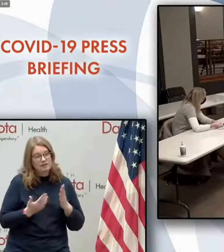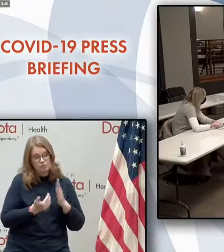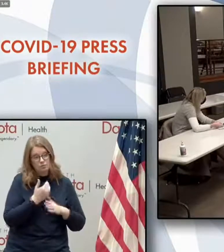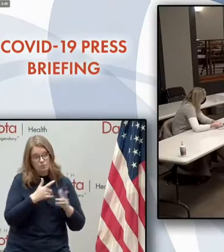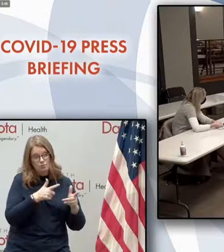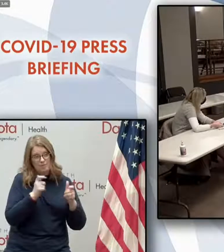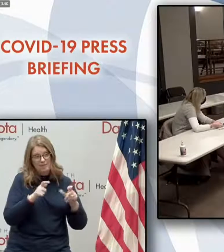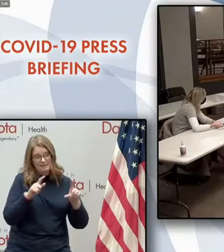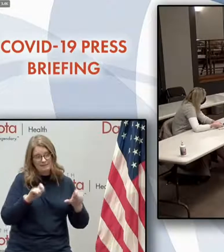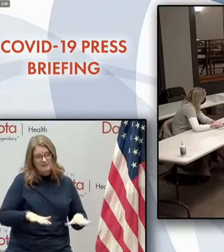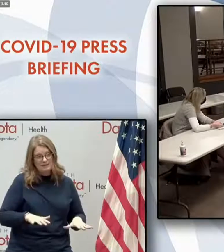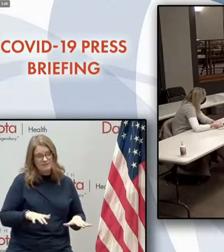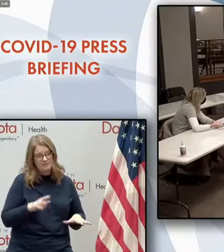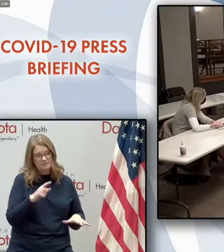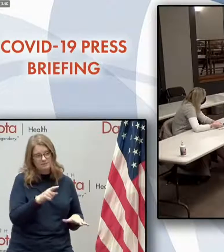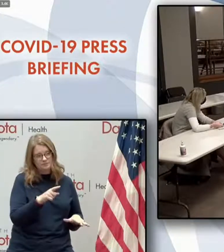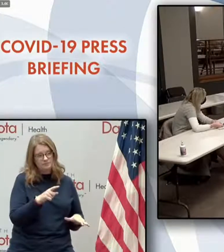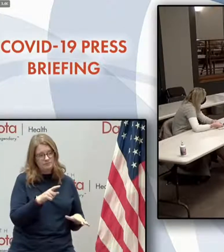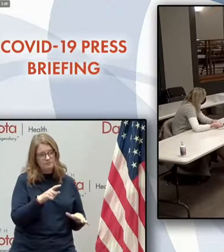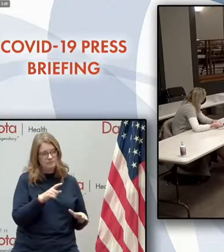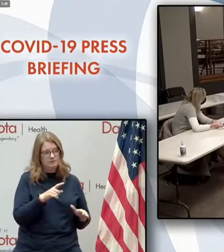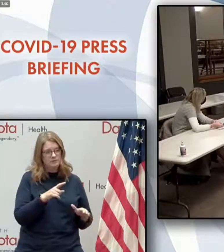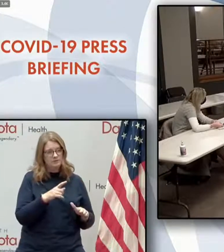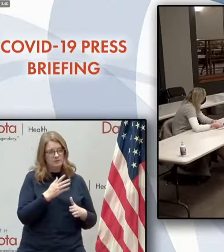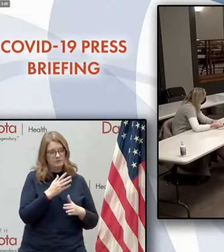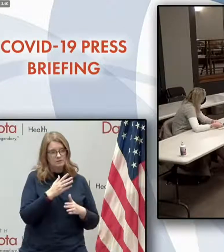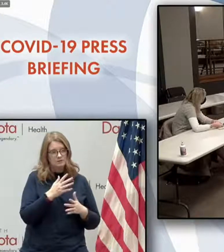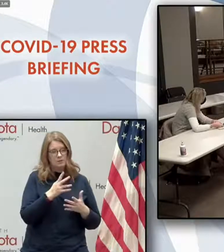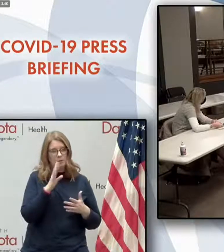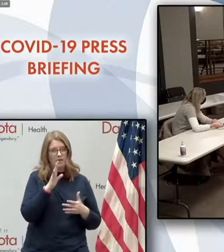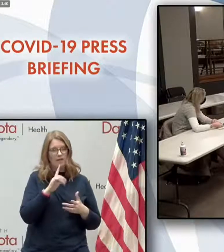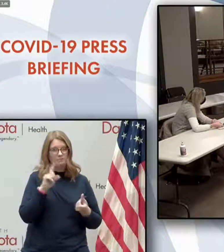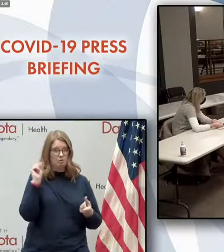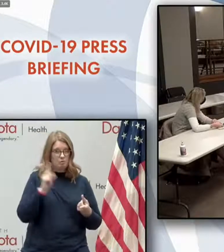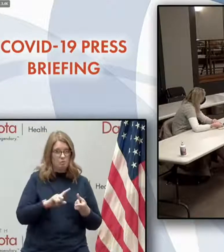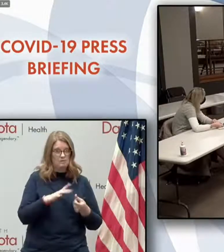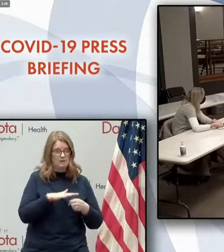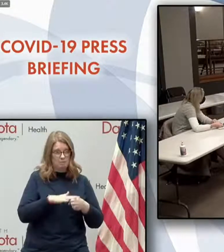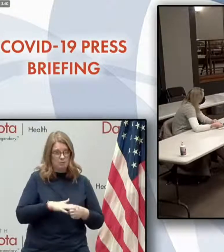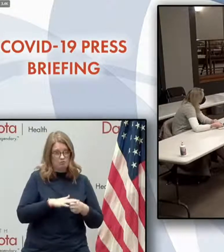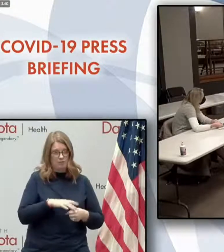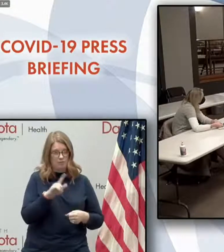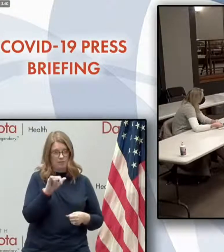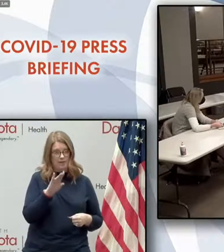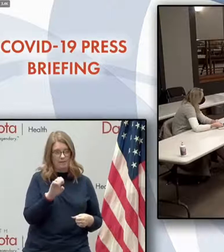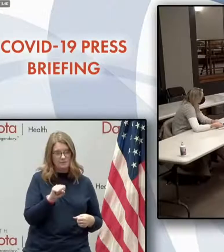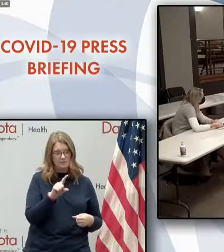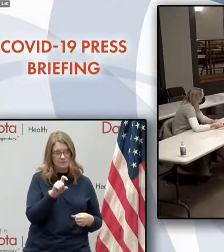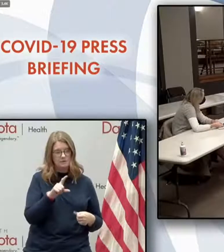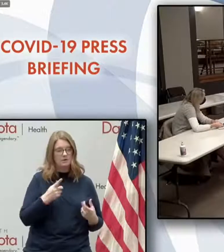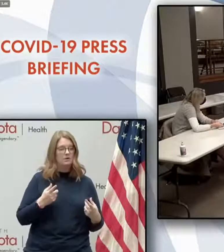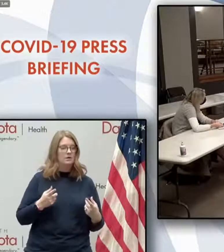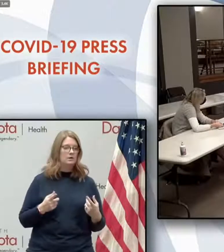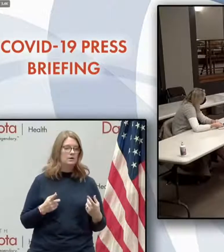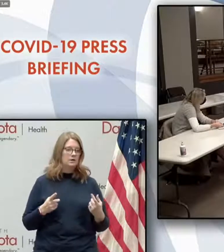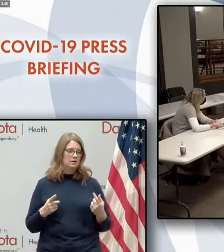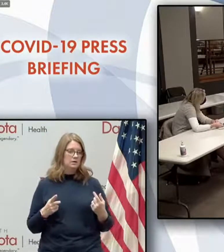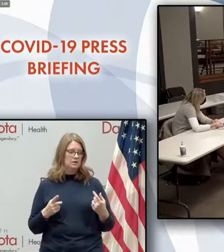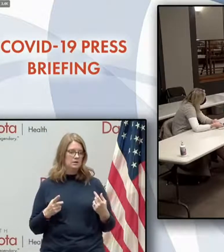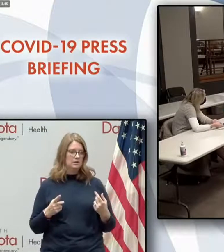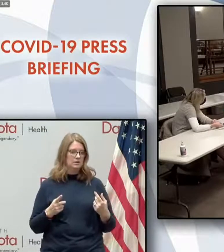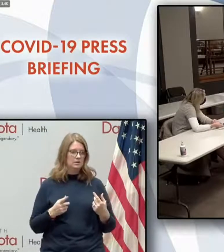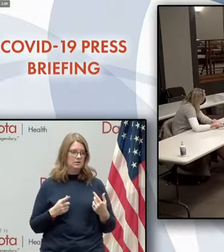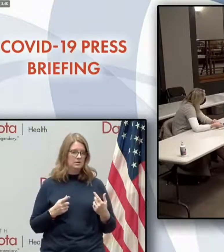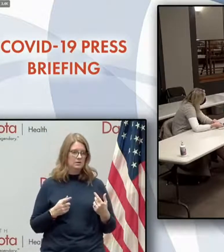going to ease some of the pressure on the lab and some of the other labs? And as a follow-up, are we still